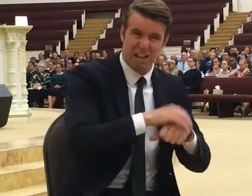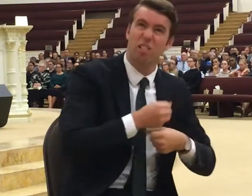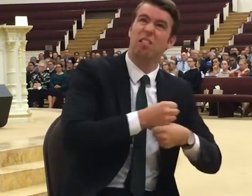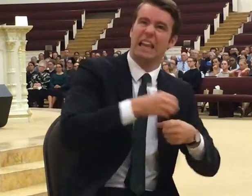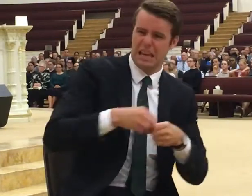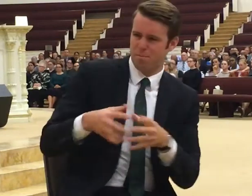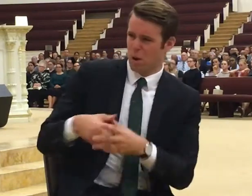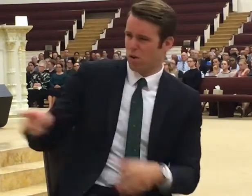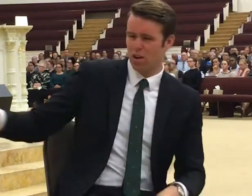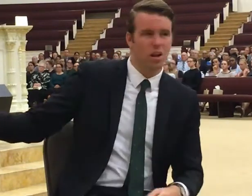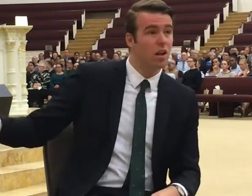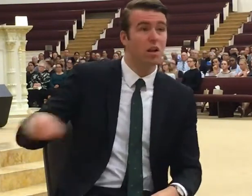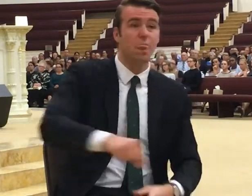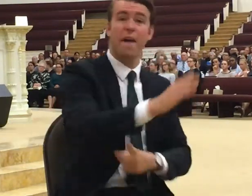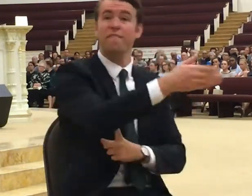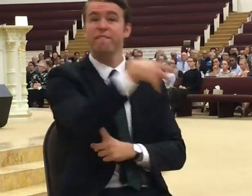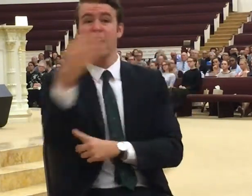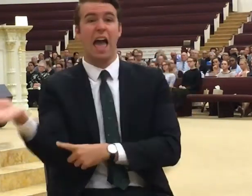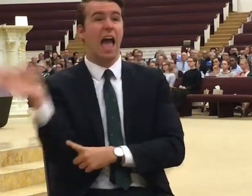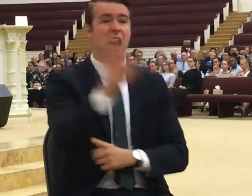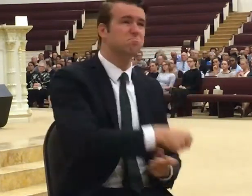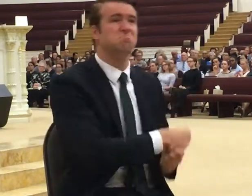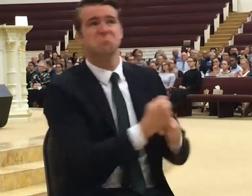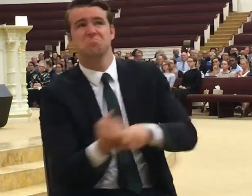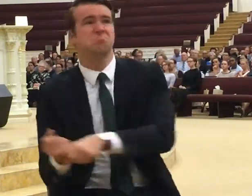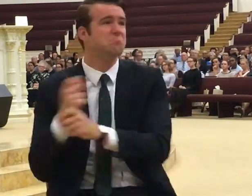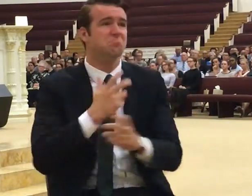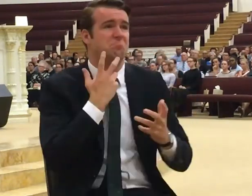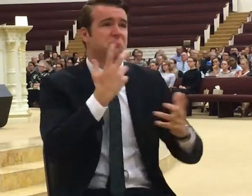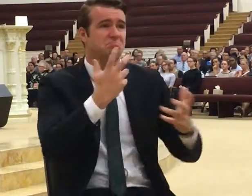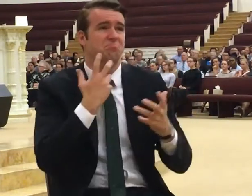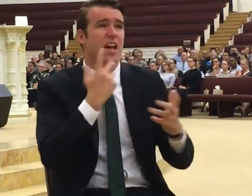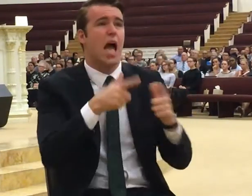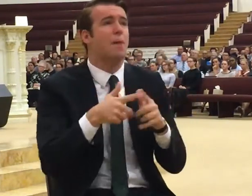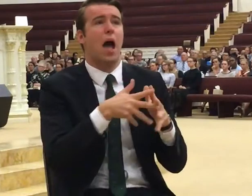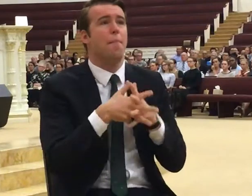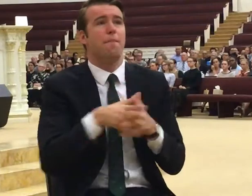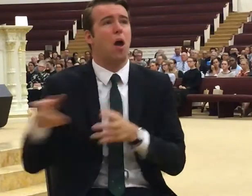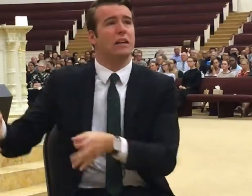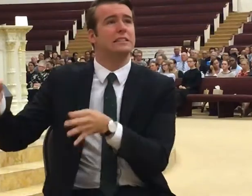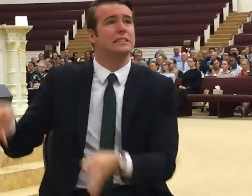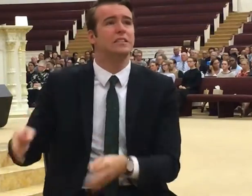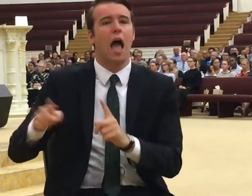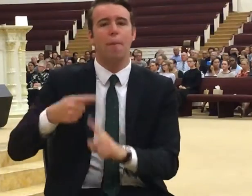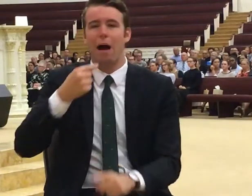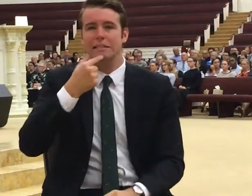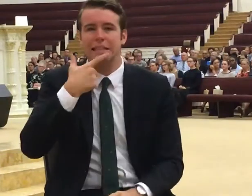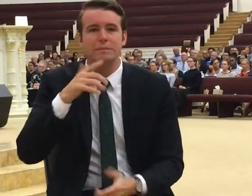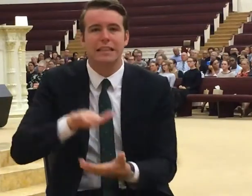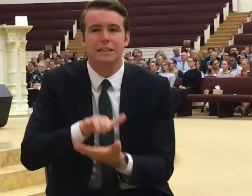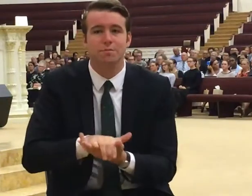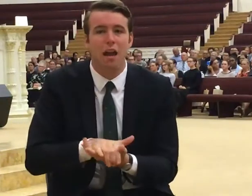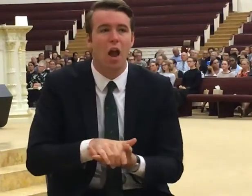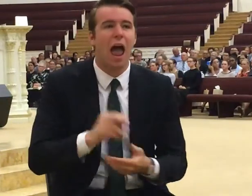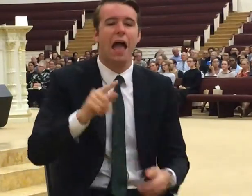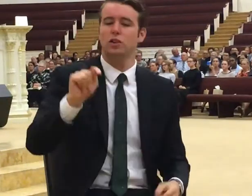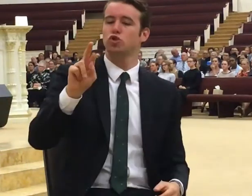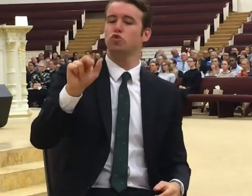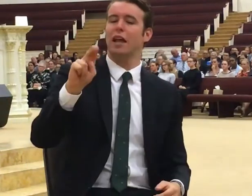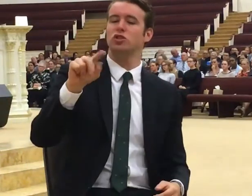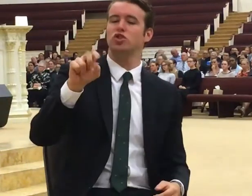And they were waving flags and they were screaming about American decisions on same-sex marriage and